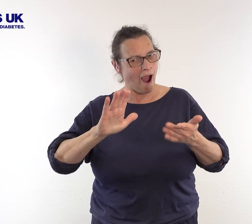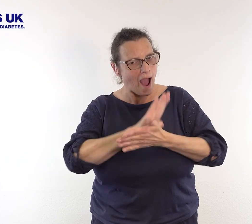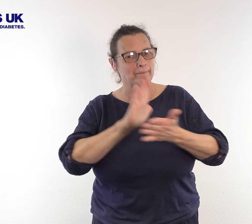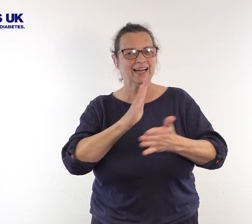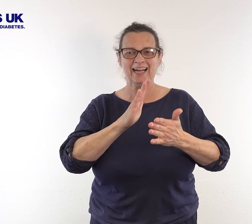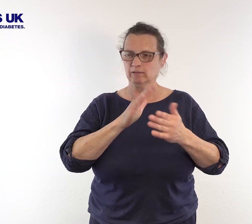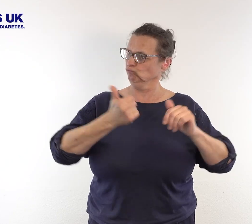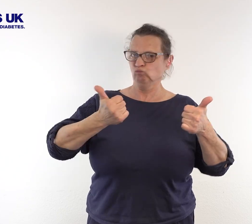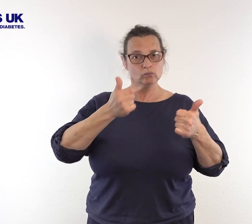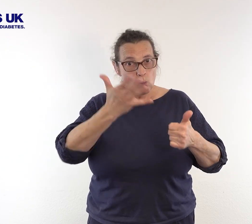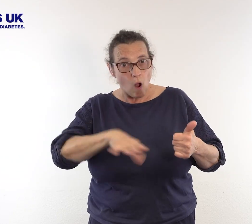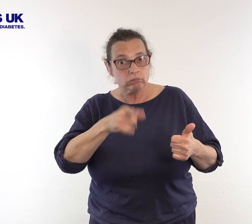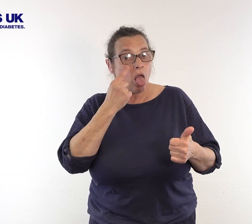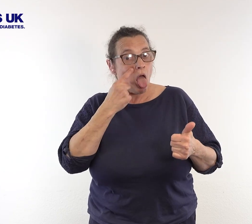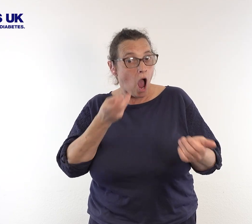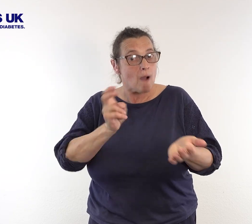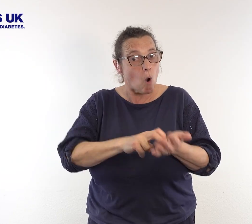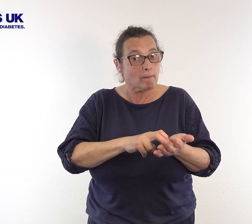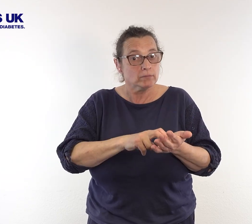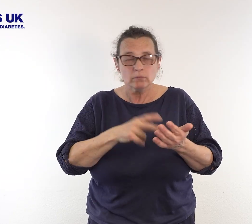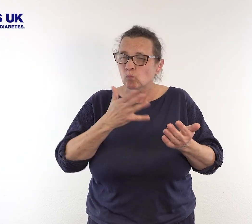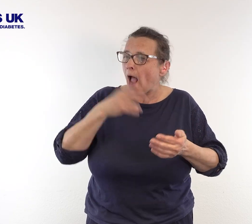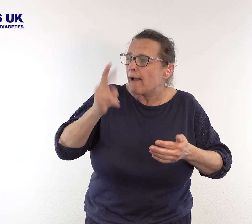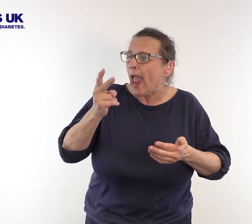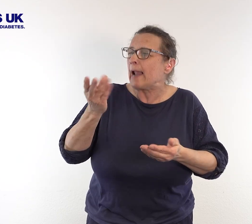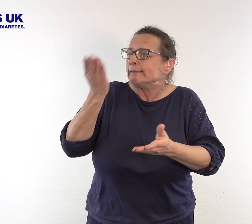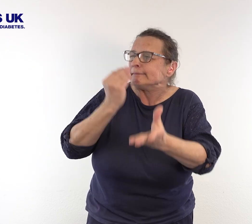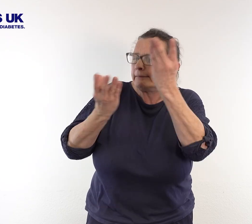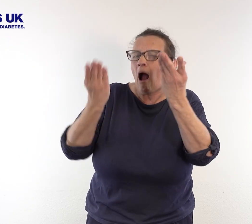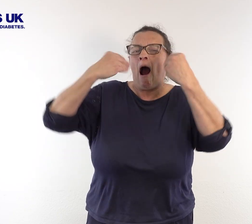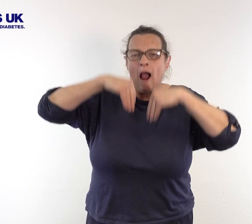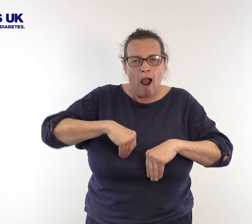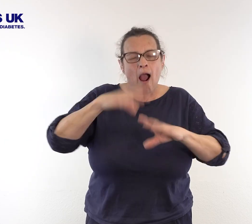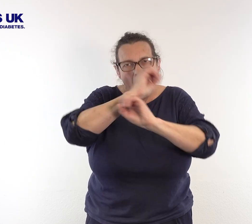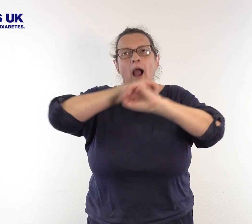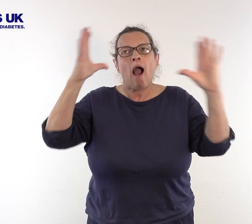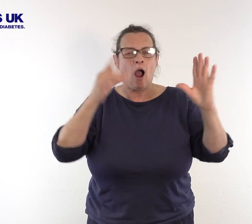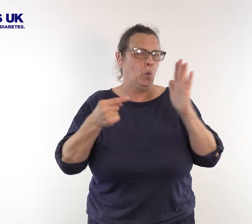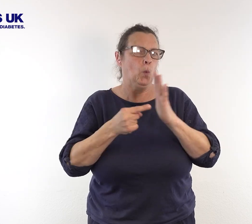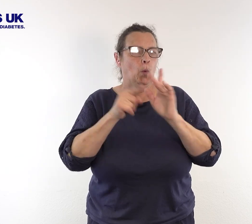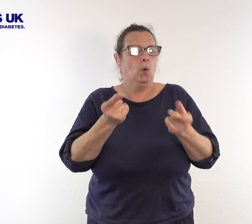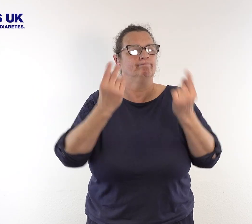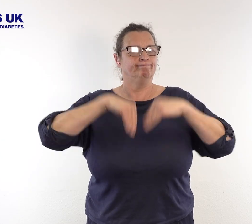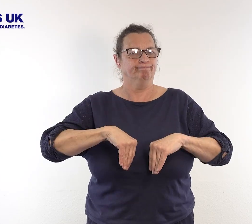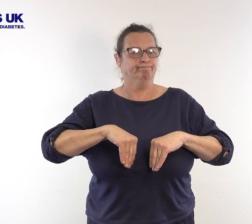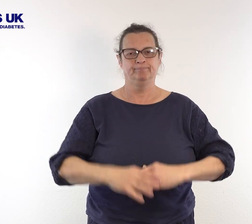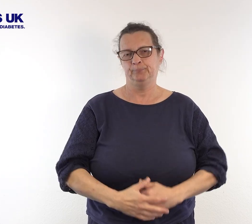Make sure you understand what you need to do and that you're happy to do it. You might want to make another appointment to go over things again and make